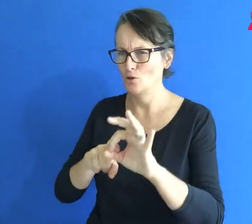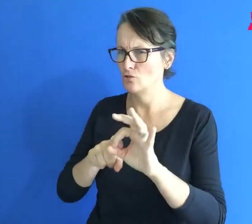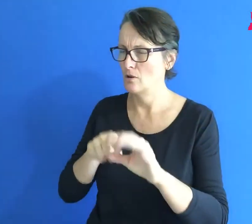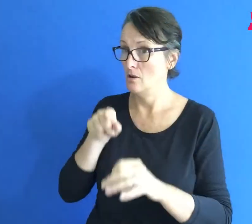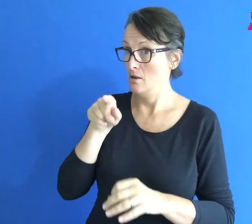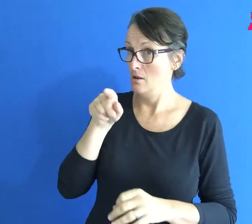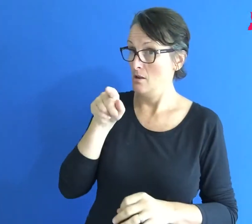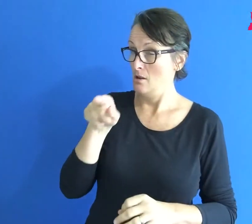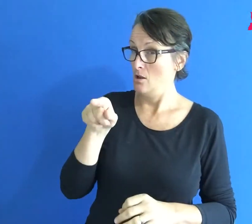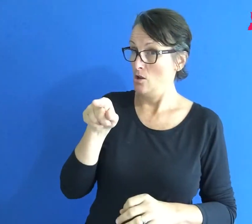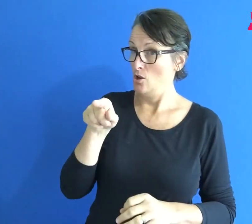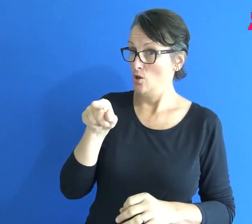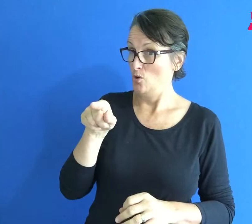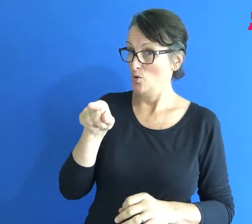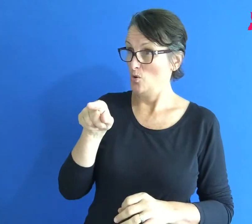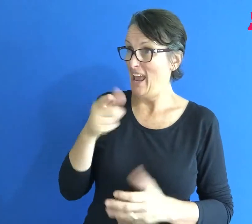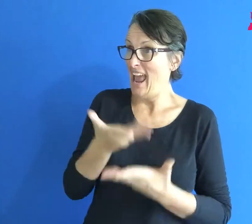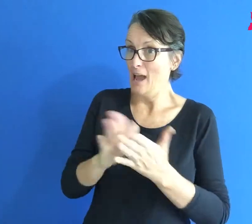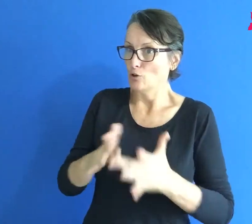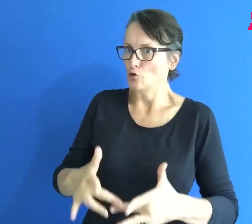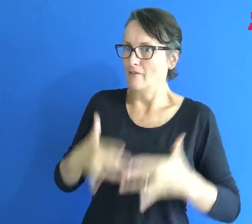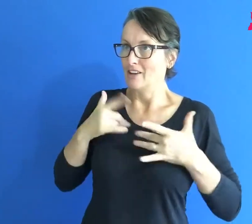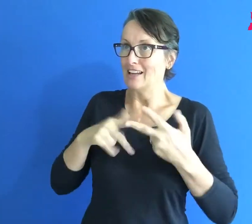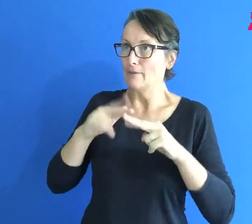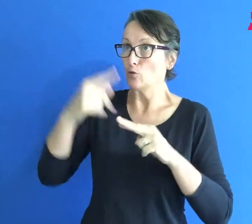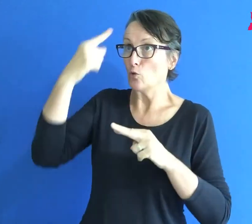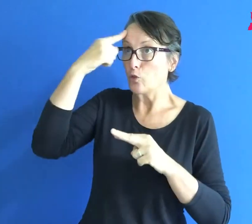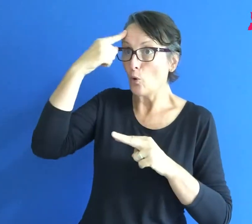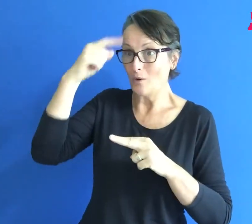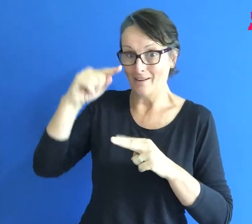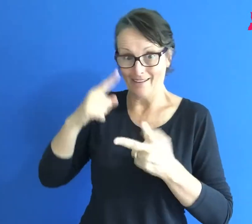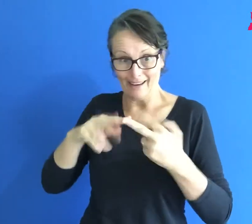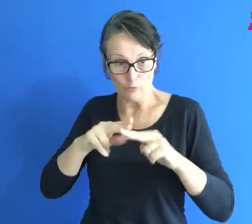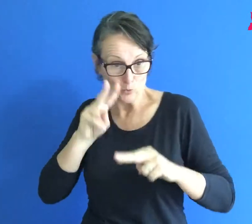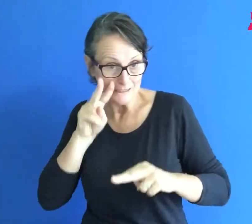seeing death and destruction? Did you have a conception of how you thought your body would react to that?